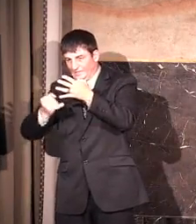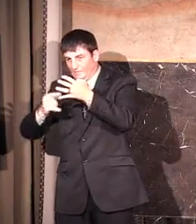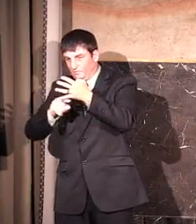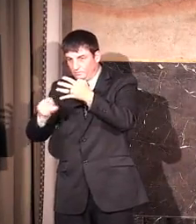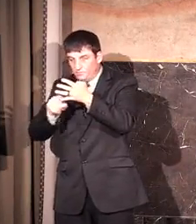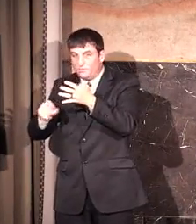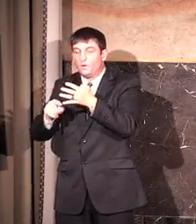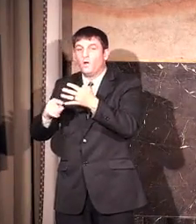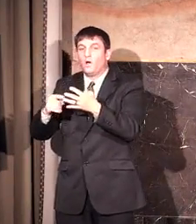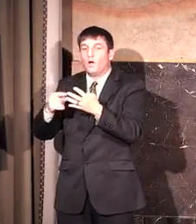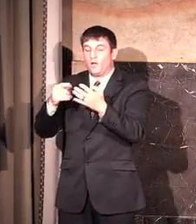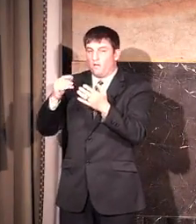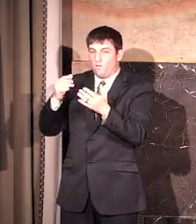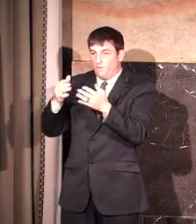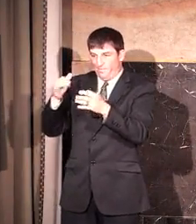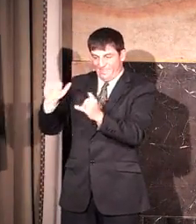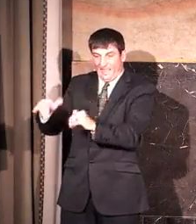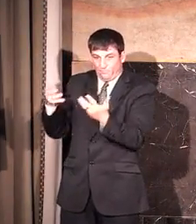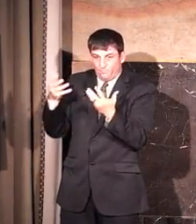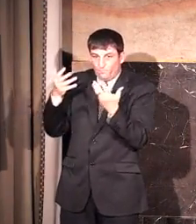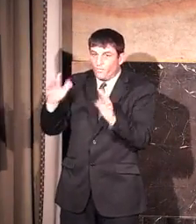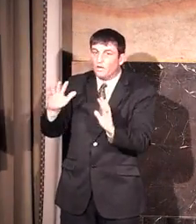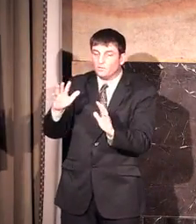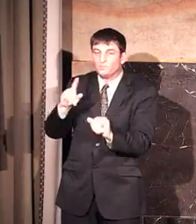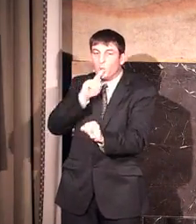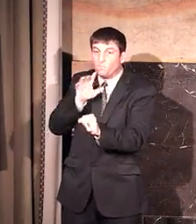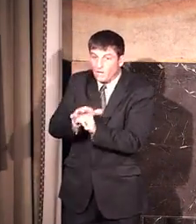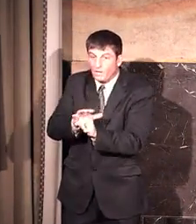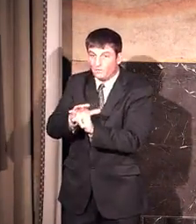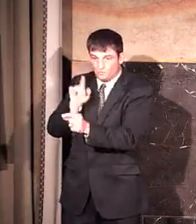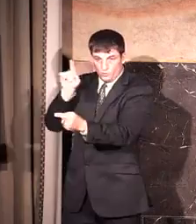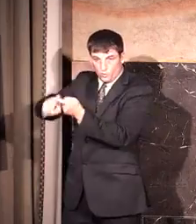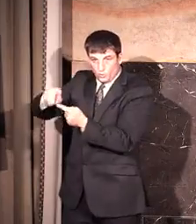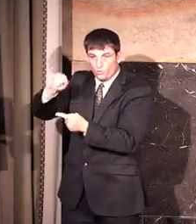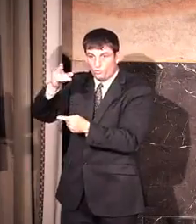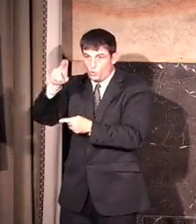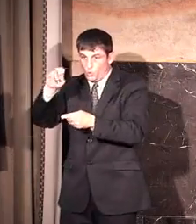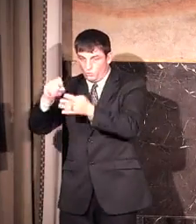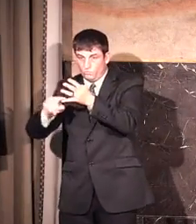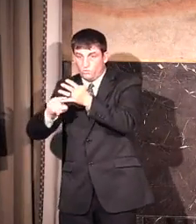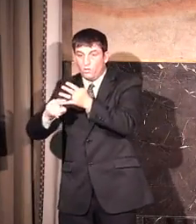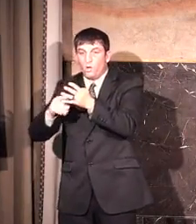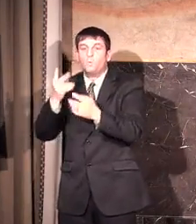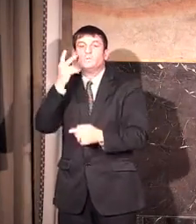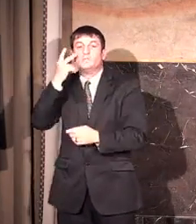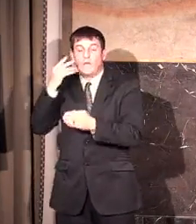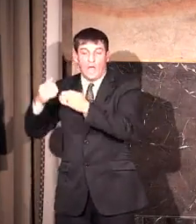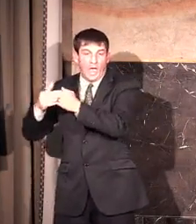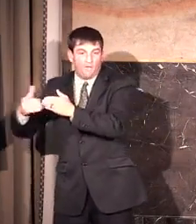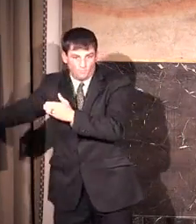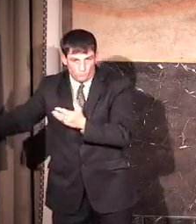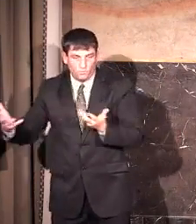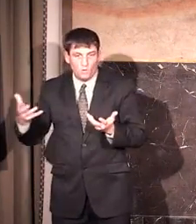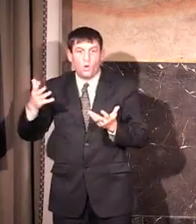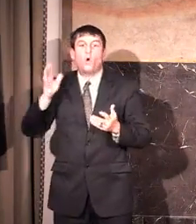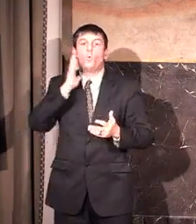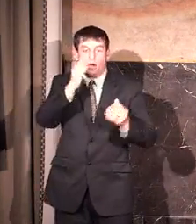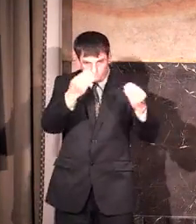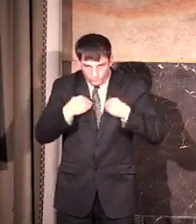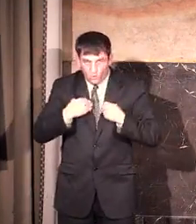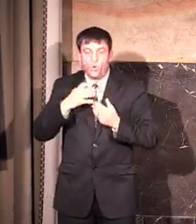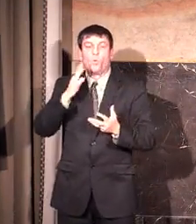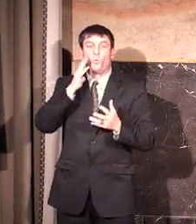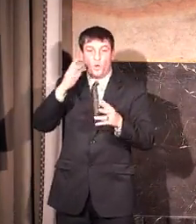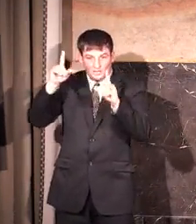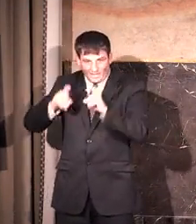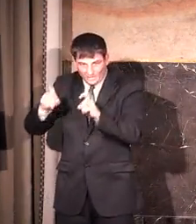comes after that. But they're going to deliver on the commitment. We're going to have the testing plan, and we're going to get this done. And we're going to